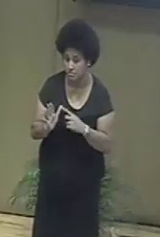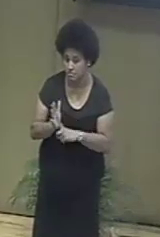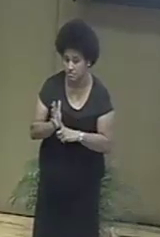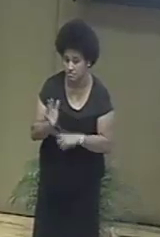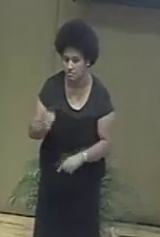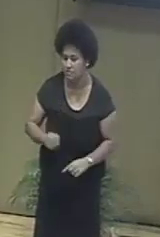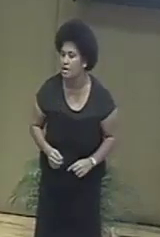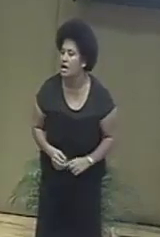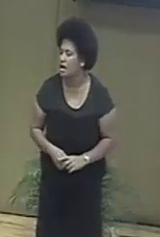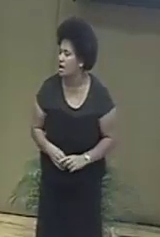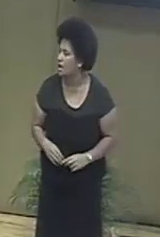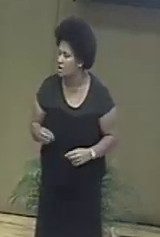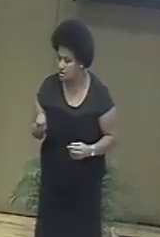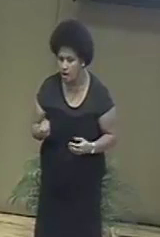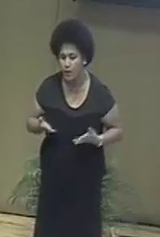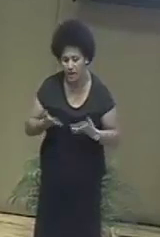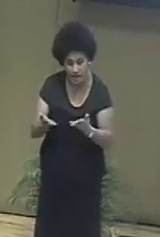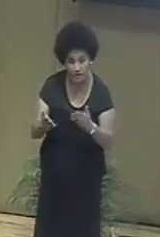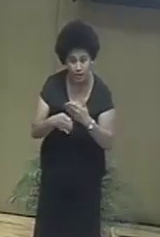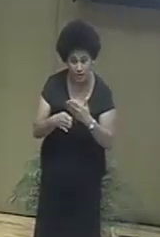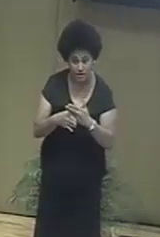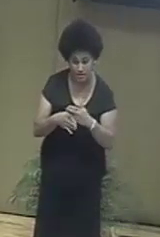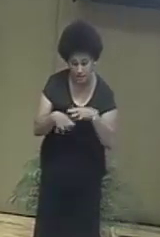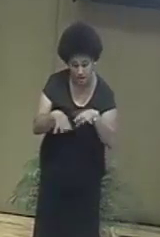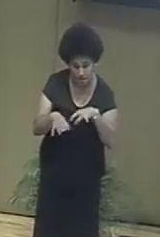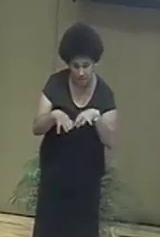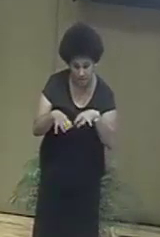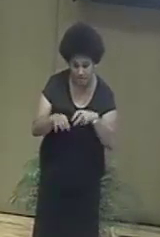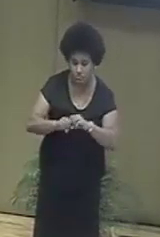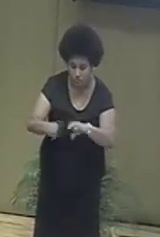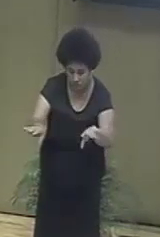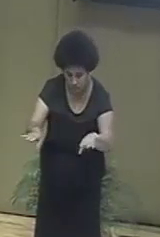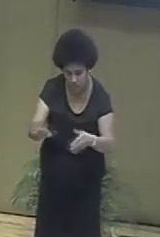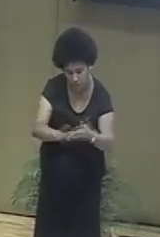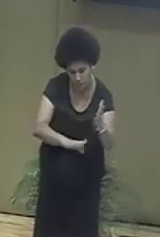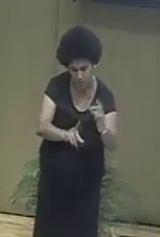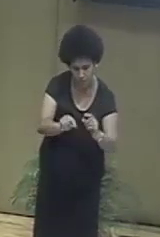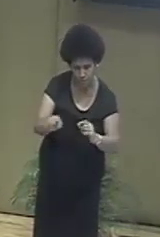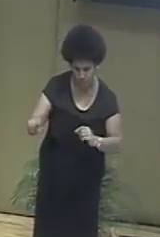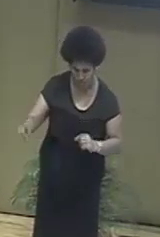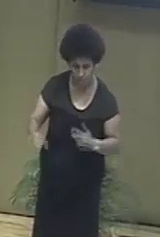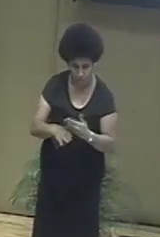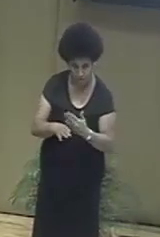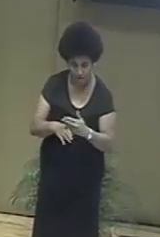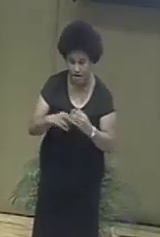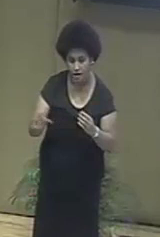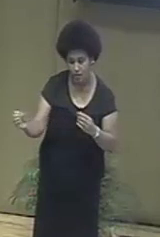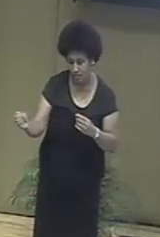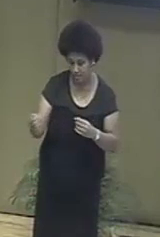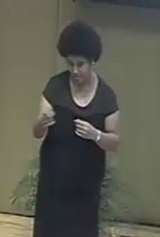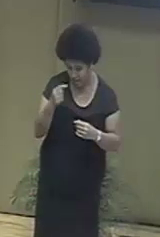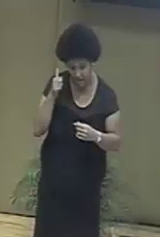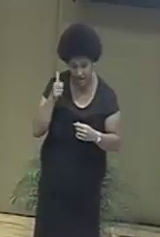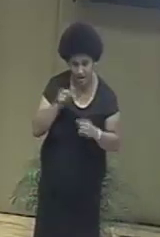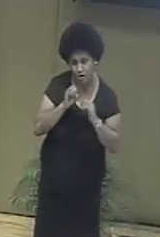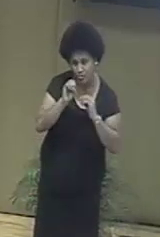then real-world activities. So go out and do something, and then do a short posting about that. Now, that doesn't matter if that posting's in Facebook. It